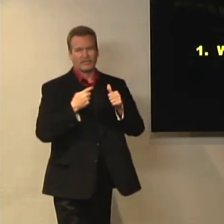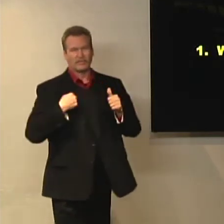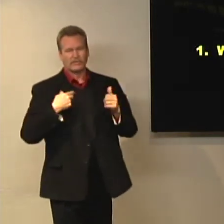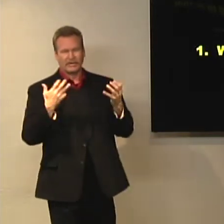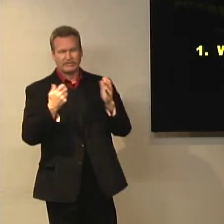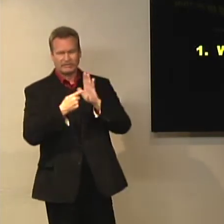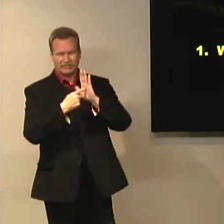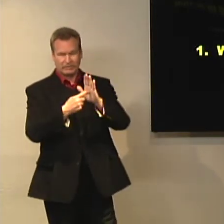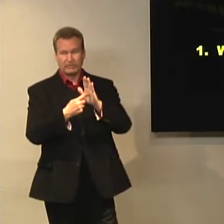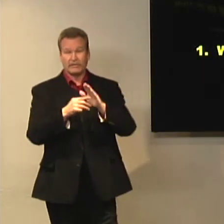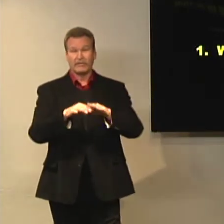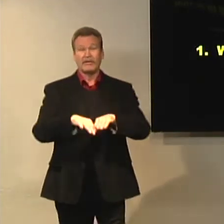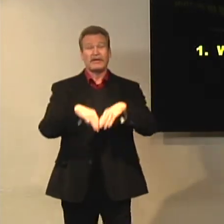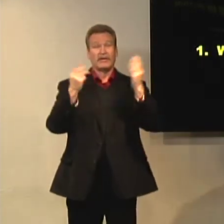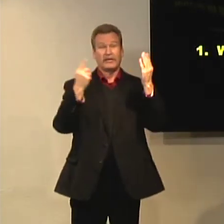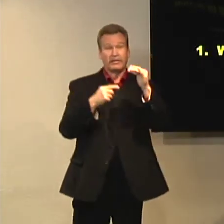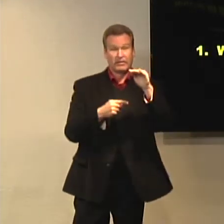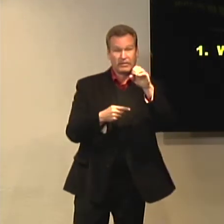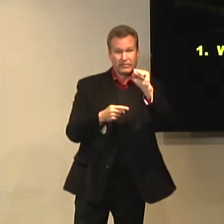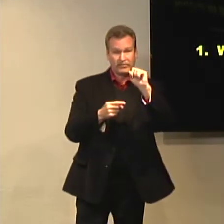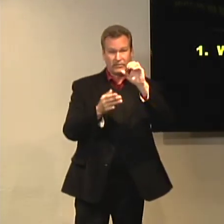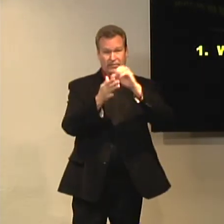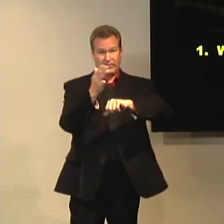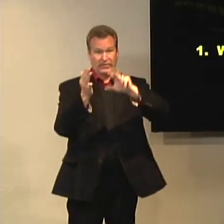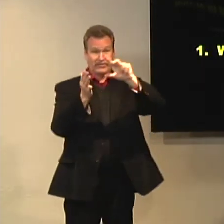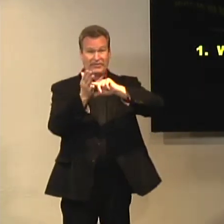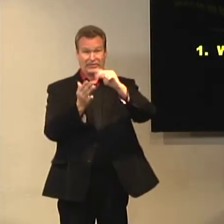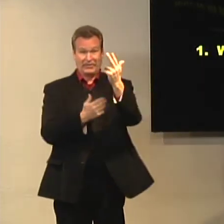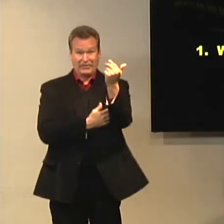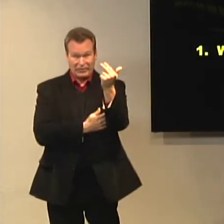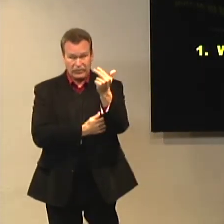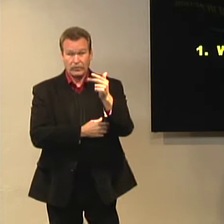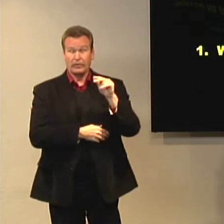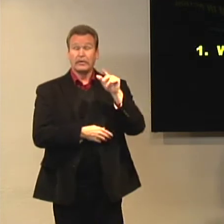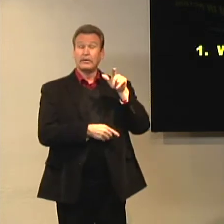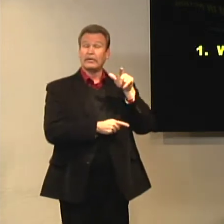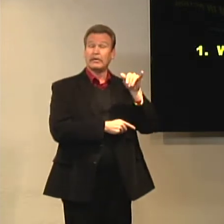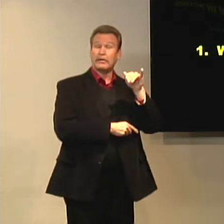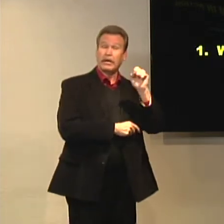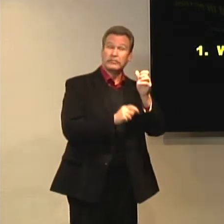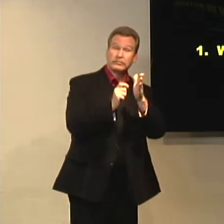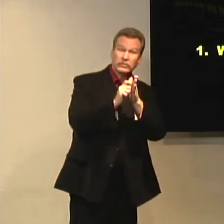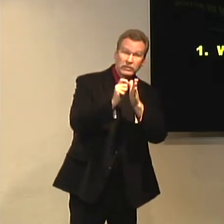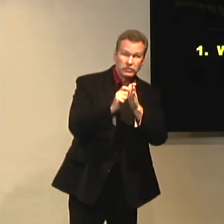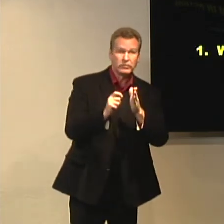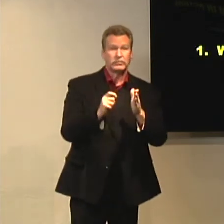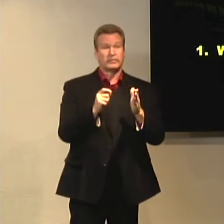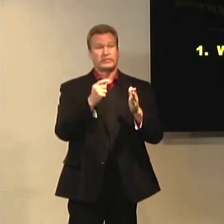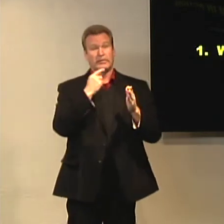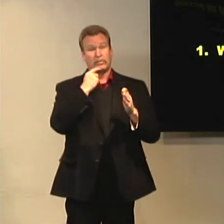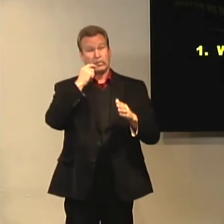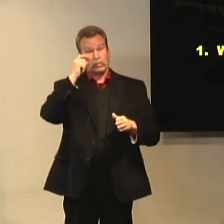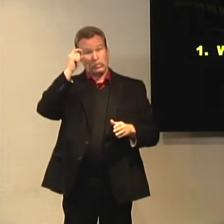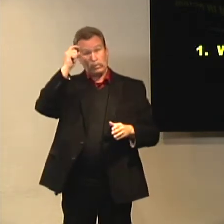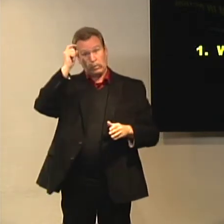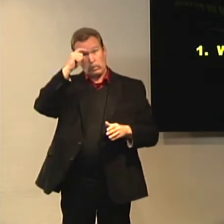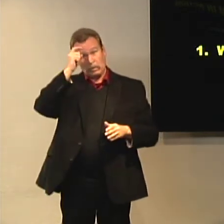So first, my first point this morning, James talks about, in verse 13, he is writing